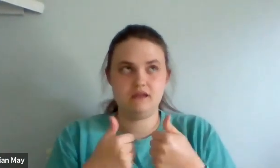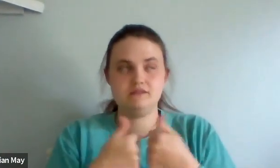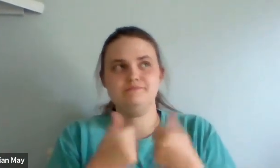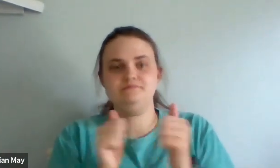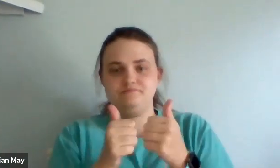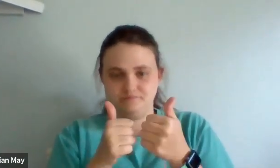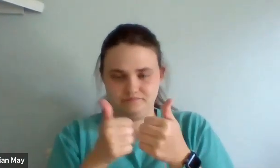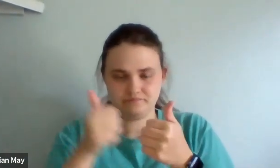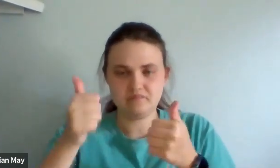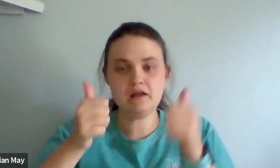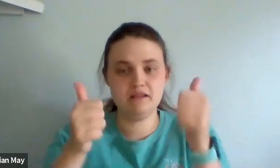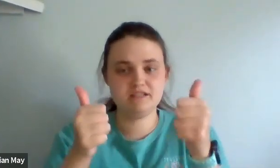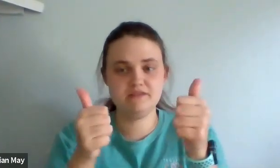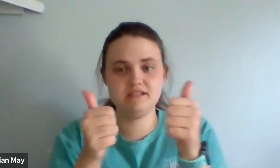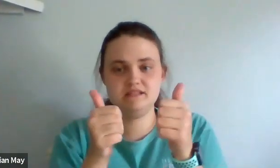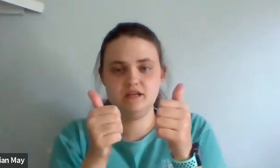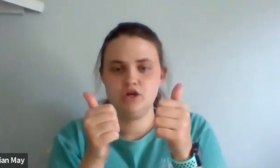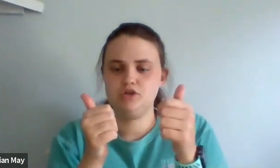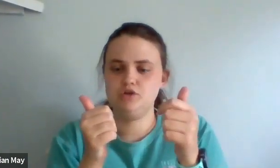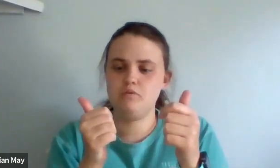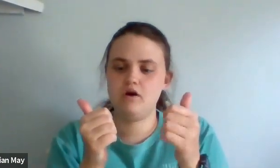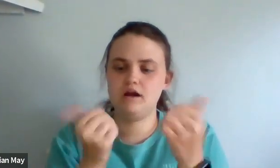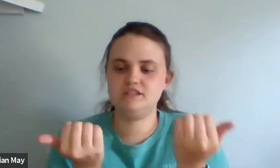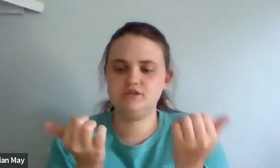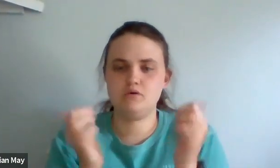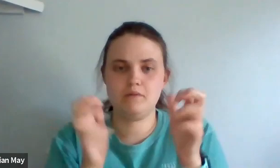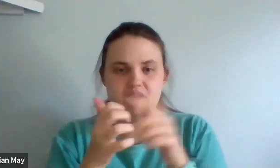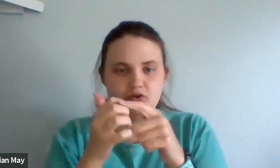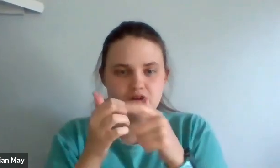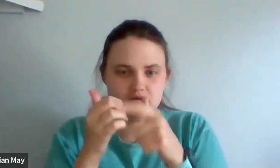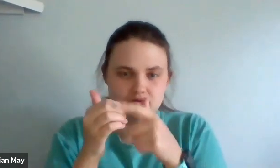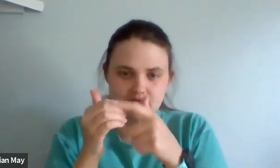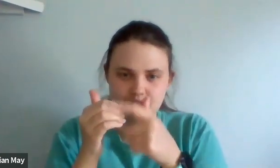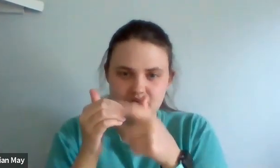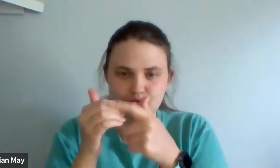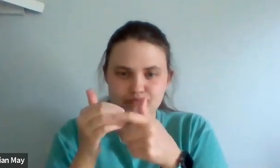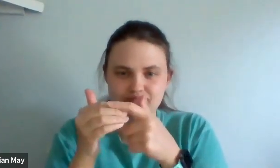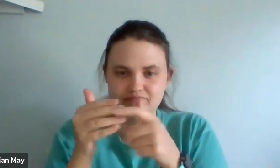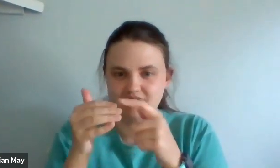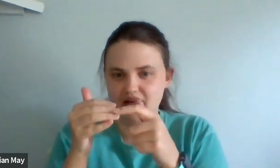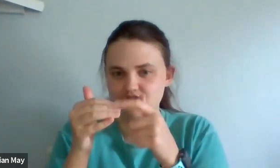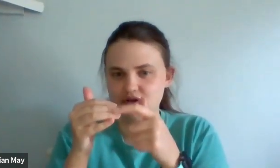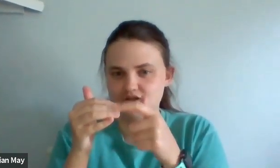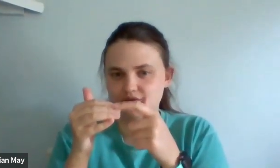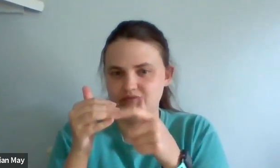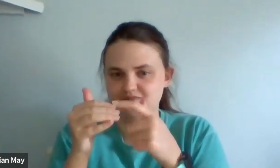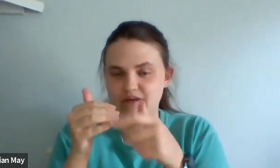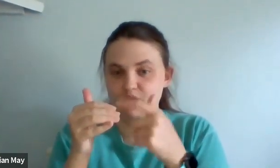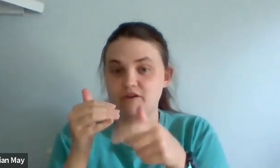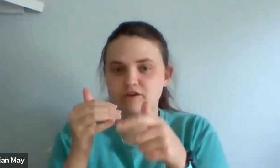hands into fists. You want your middle knuckle, like your middle, like not your actual where your fingernails